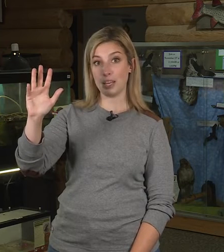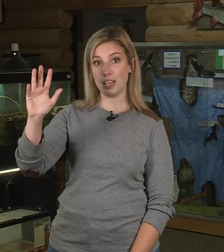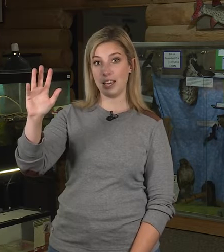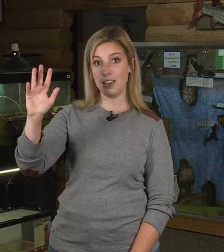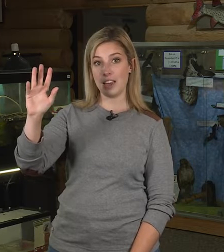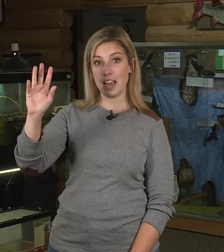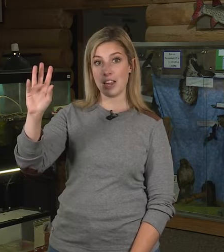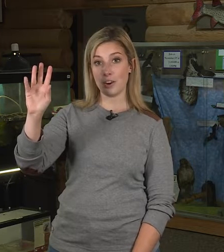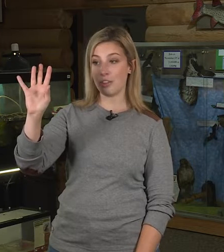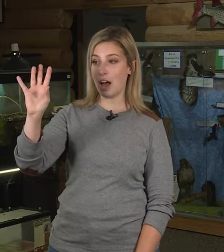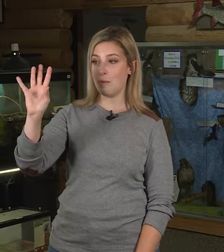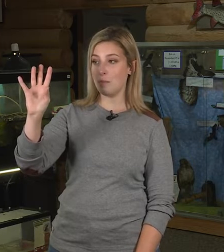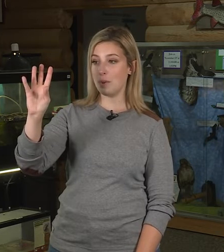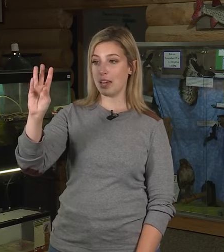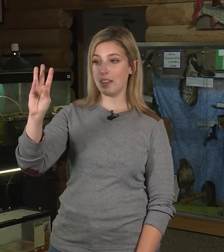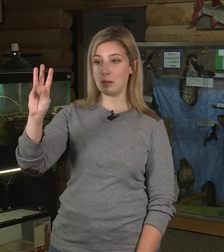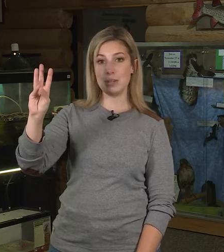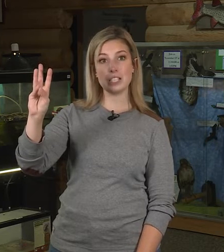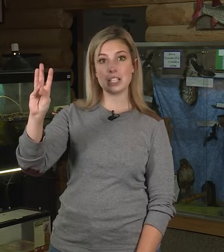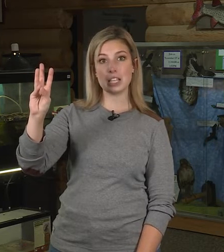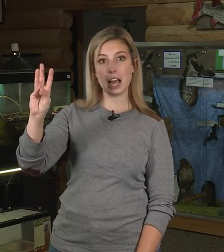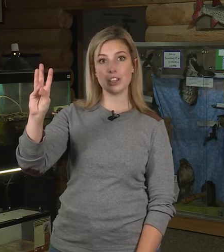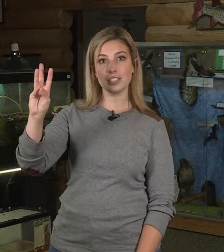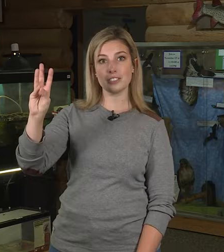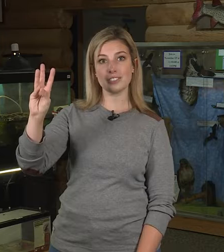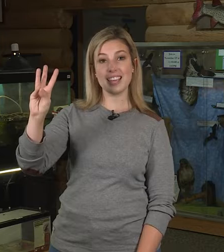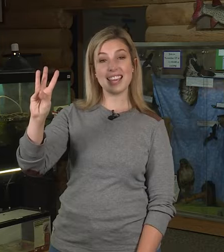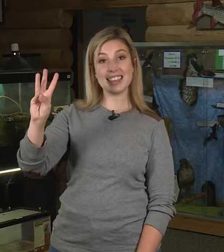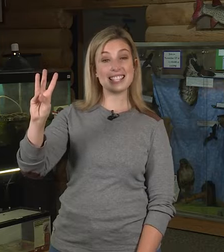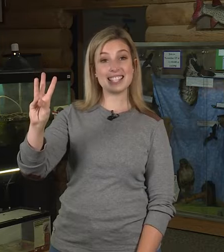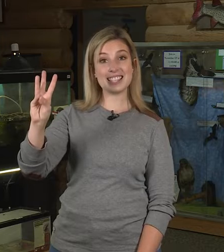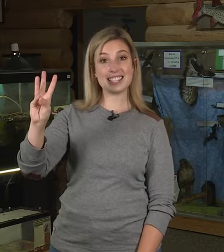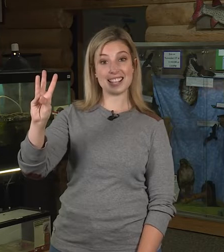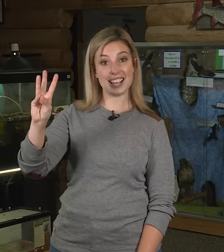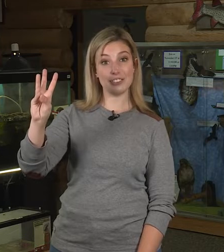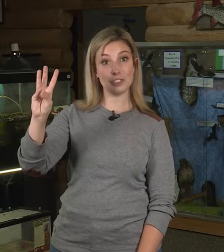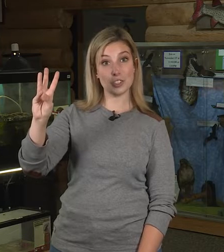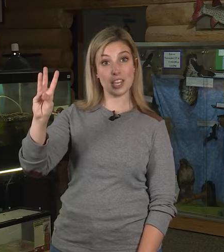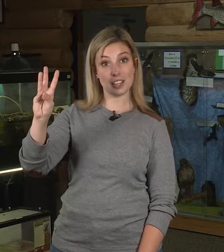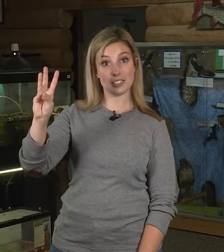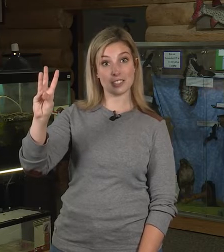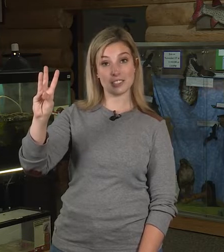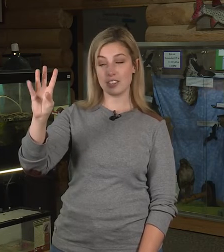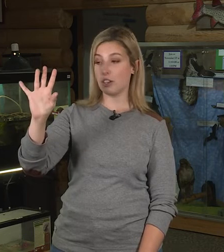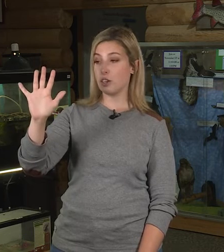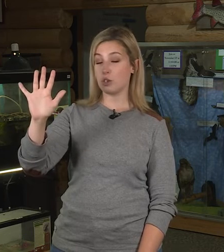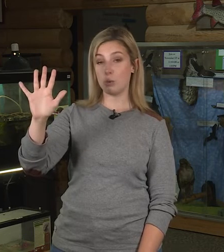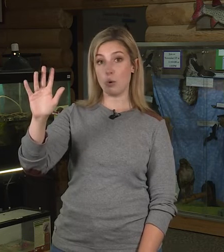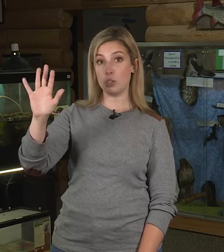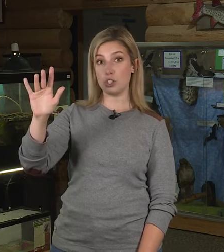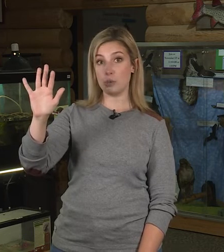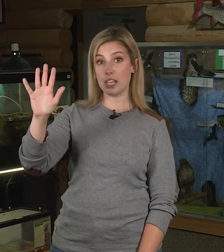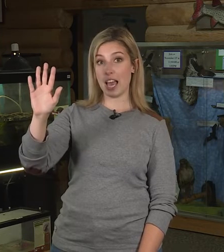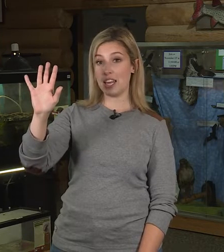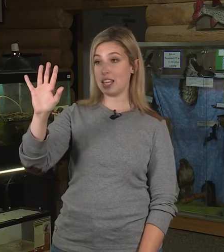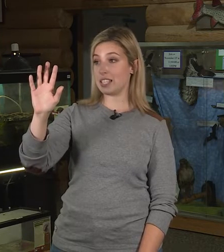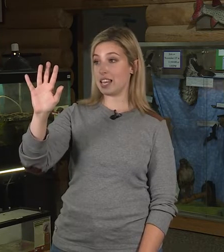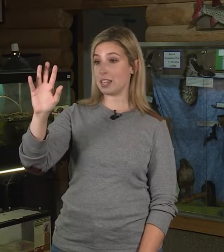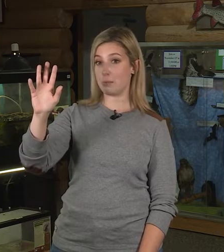pinky and our thumb, and they meet together. And this is the sign for 6. So what we'll do again is take the